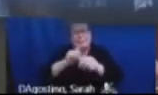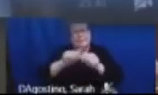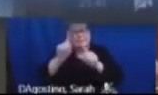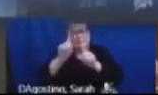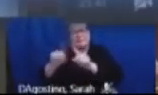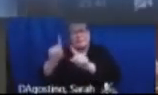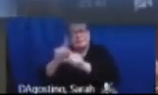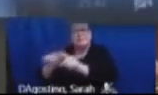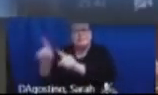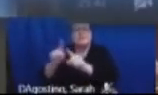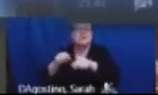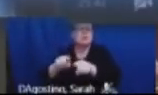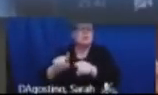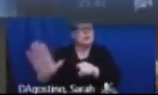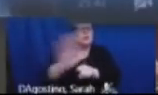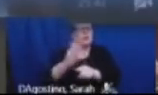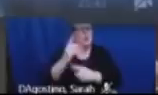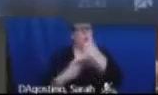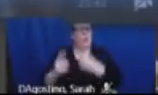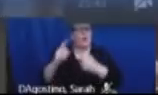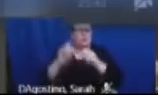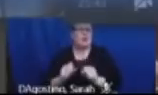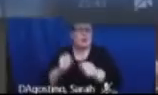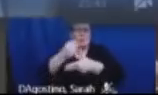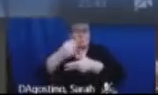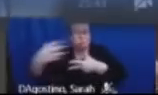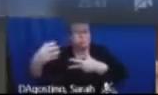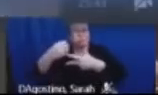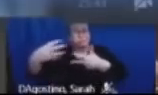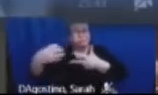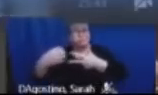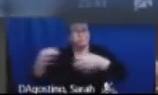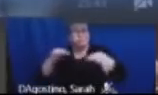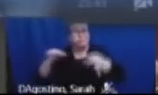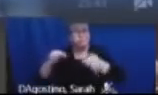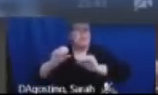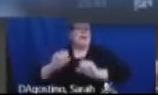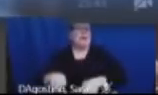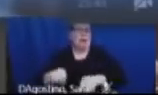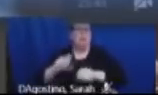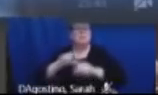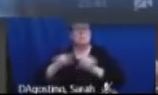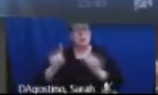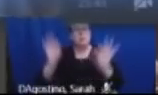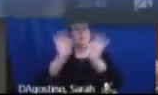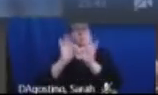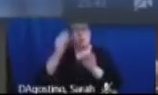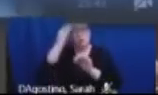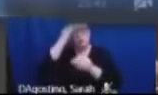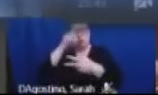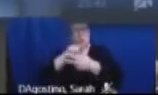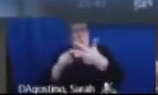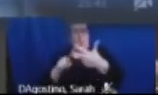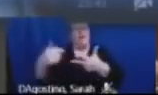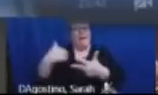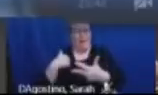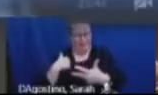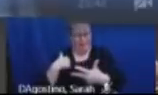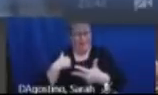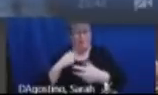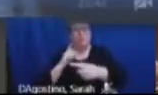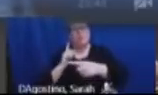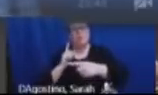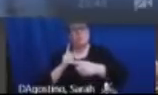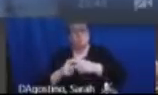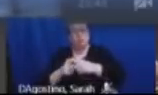the questions, but it's important for us to know that they're there. Even more important for the second topic, which is vaccination. What are we going to do